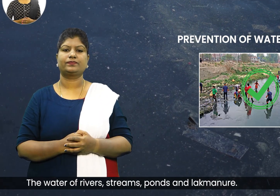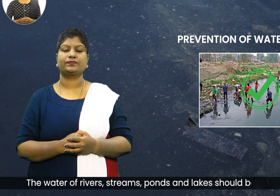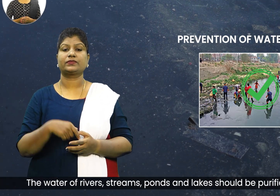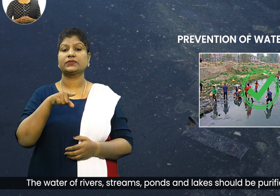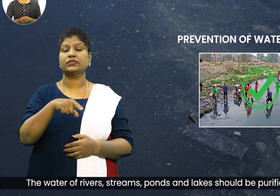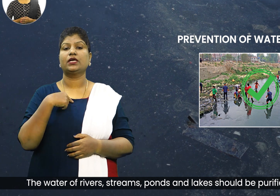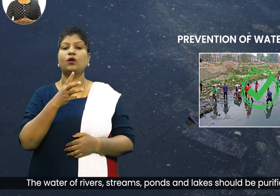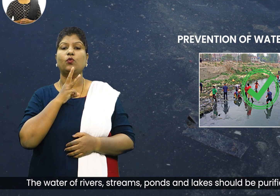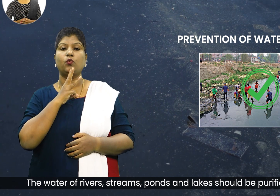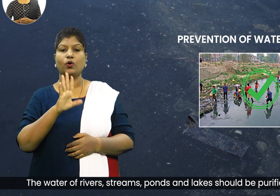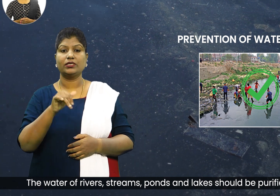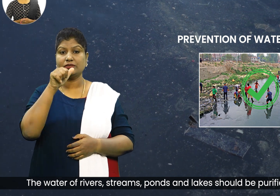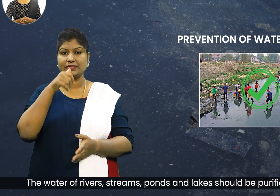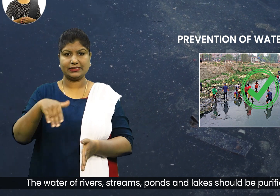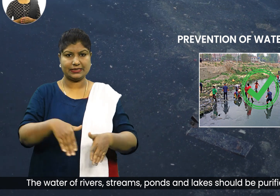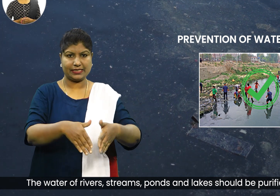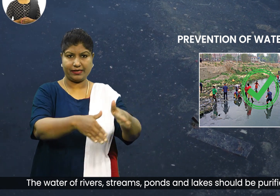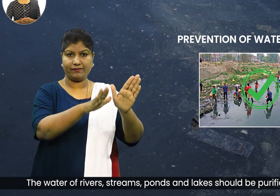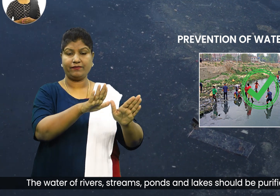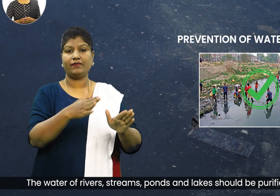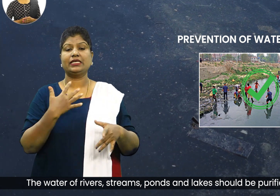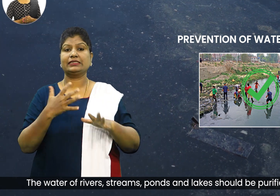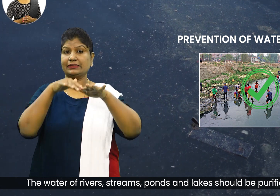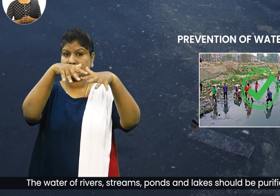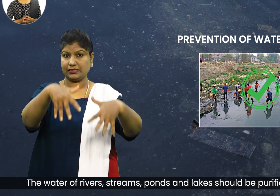The water of rivers, streams,